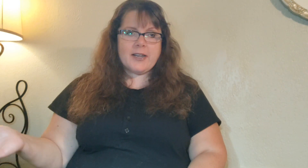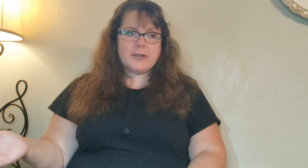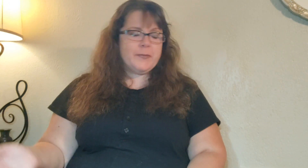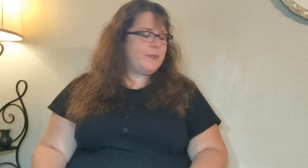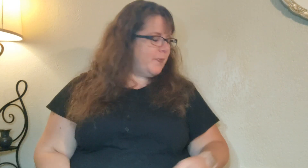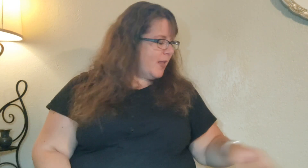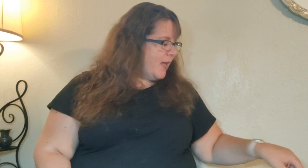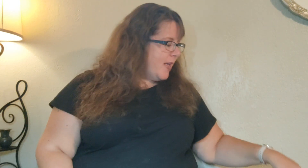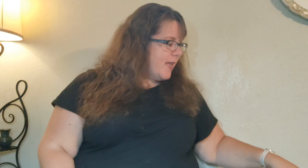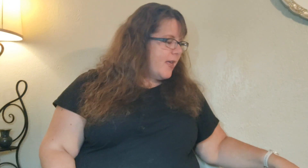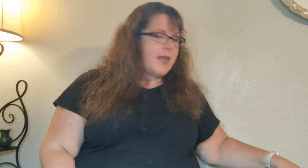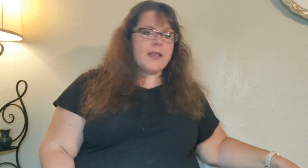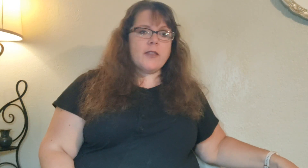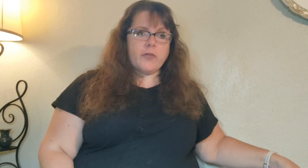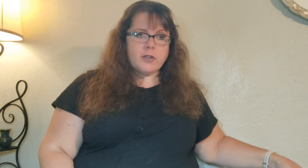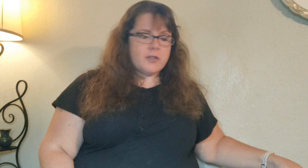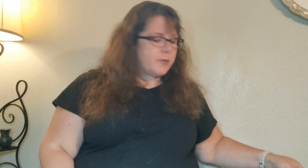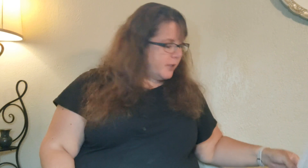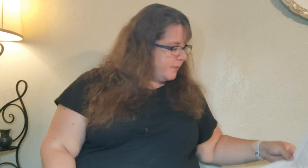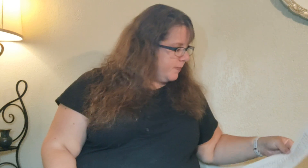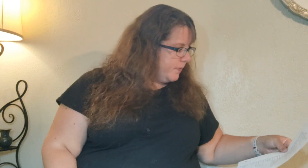ASL. And the first one